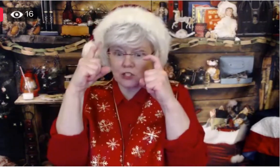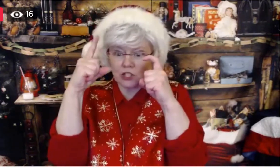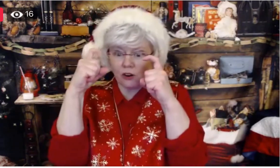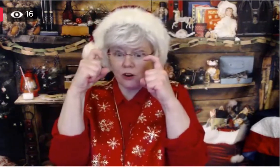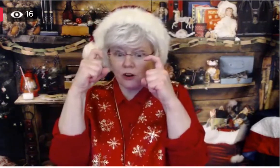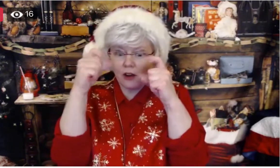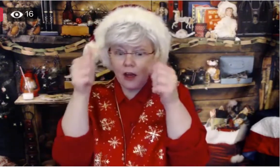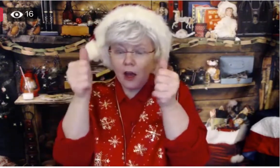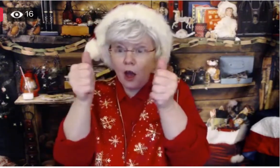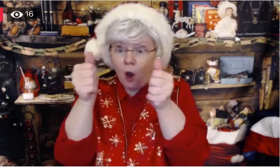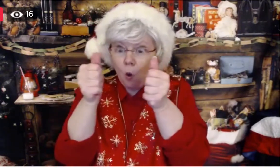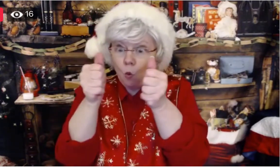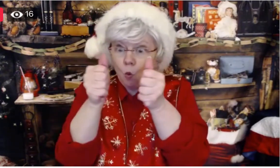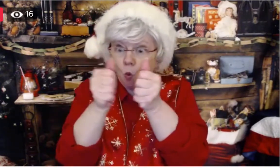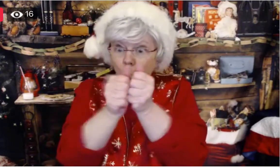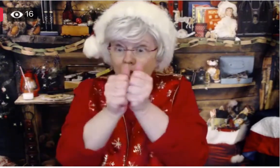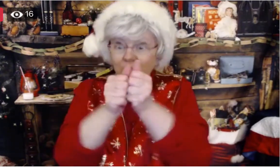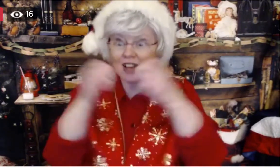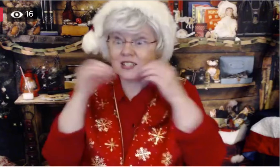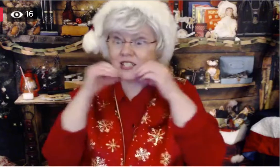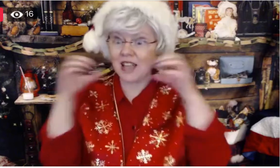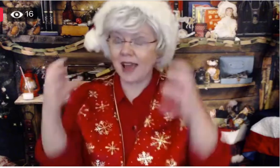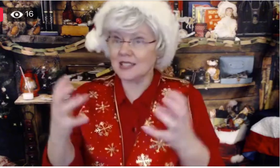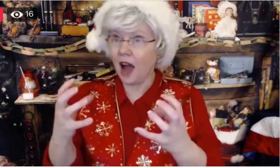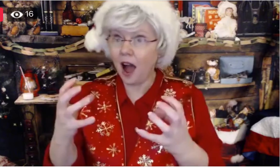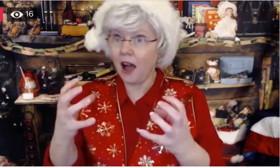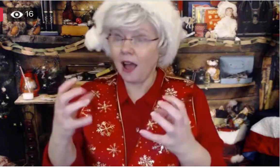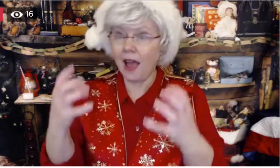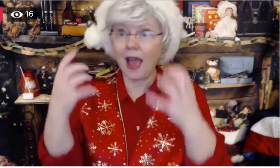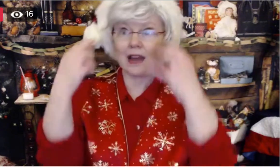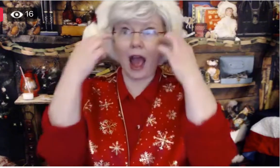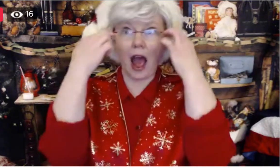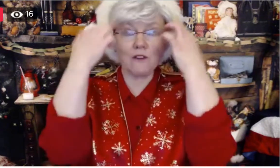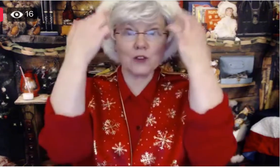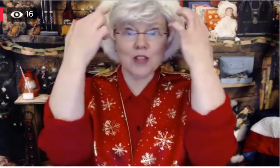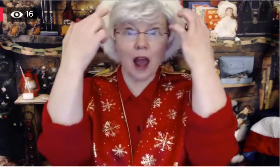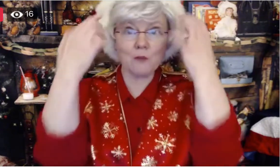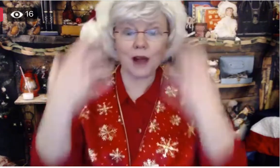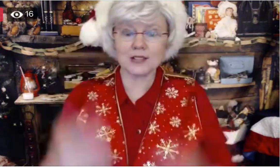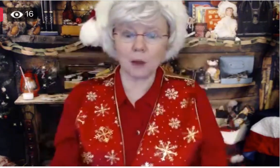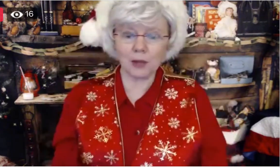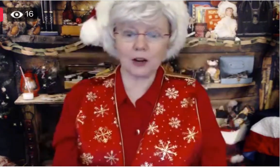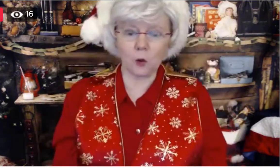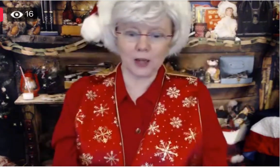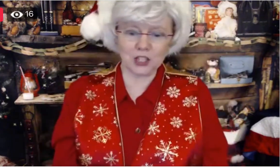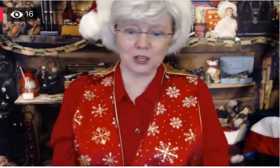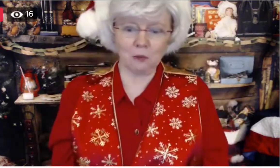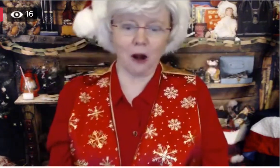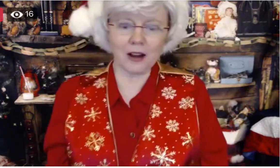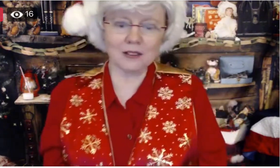picture with Santa and have those eyebrows up in a question mark.